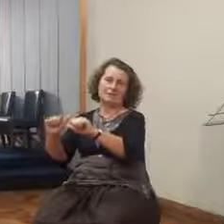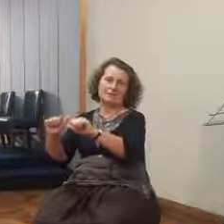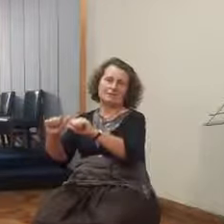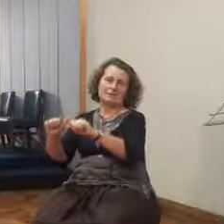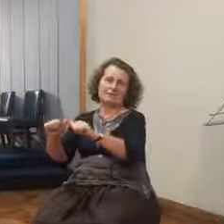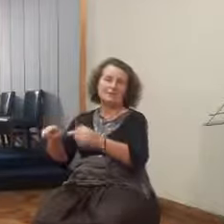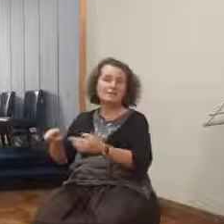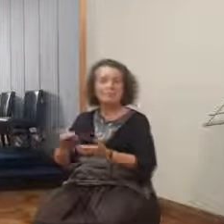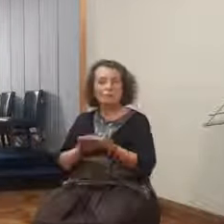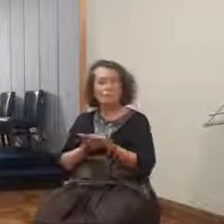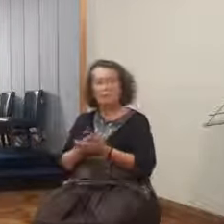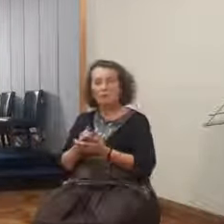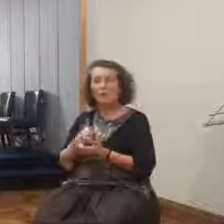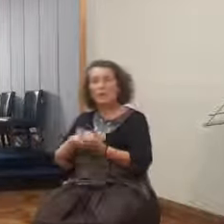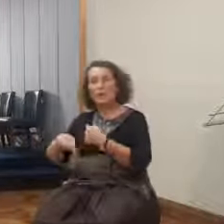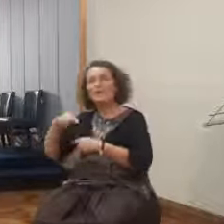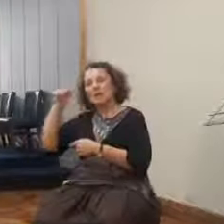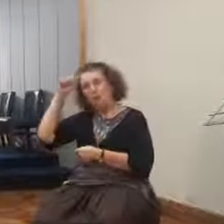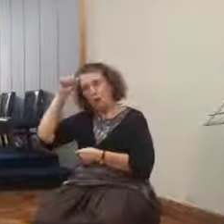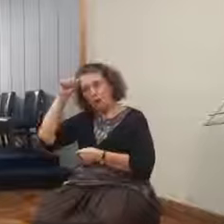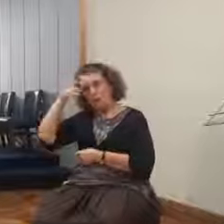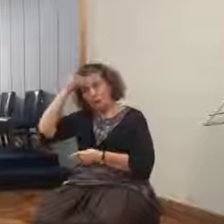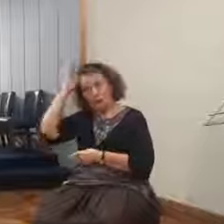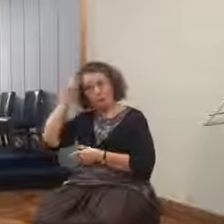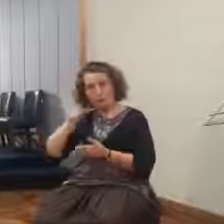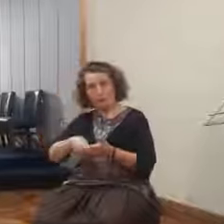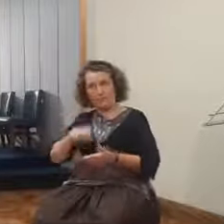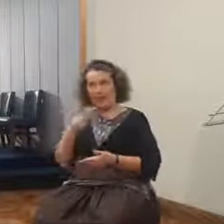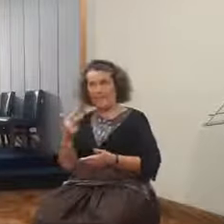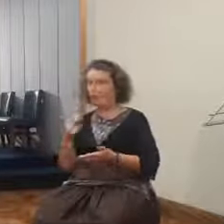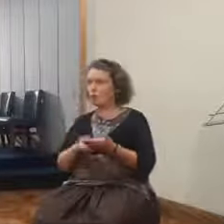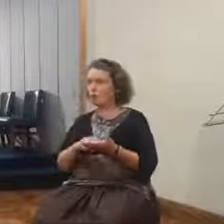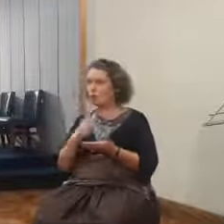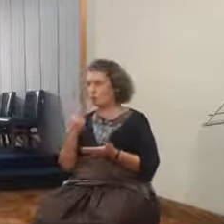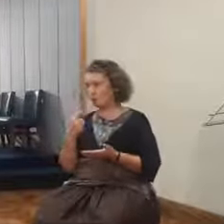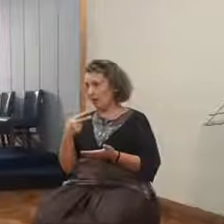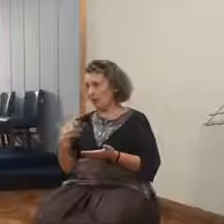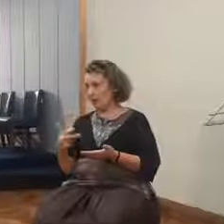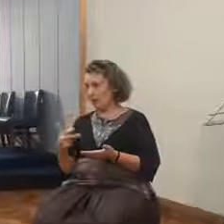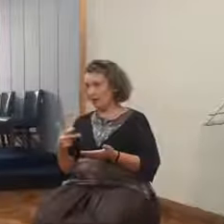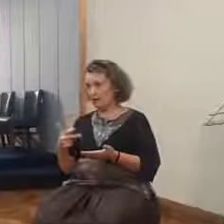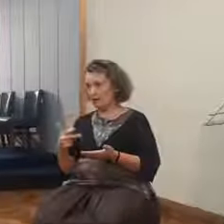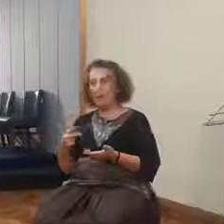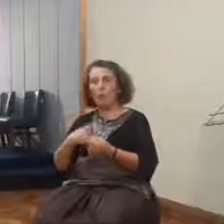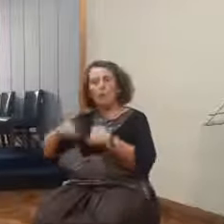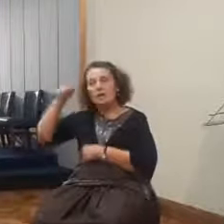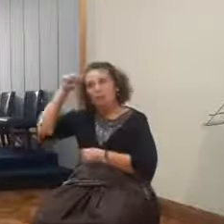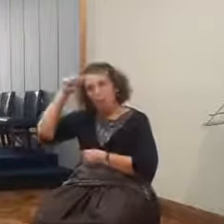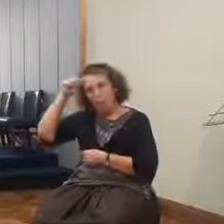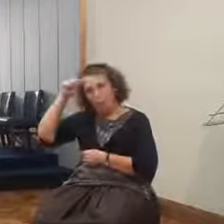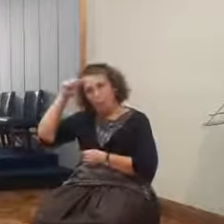And we know that all things work together for good to them that love God, to them who are called according